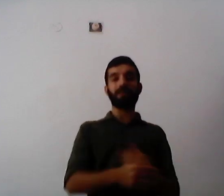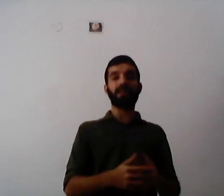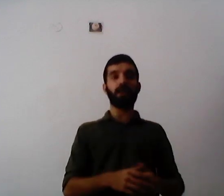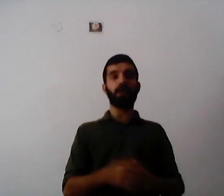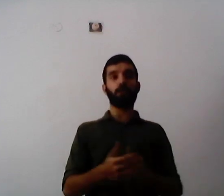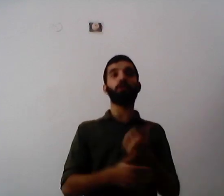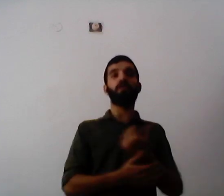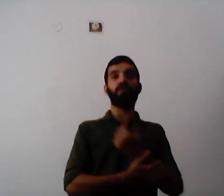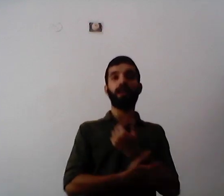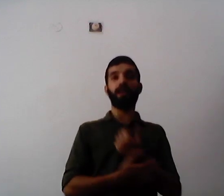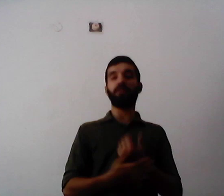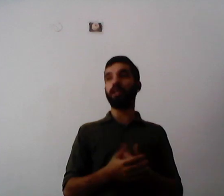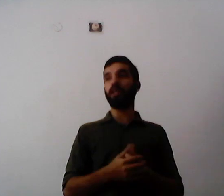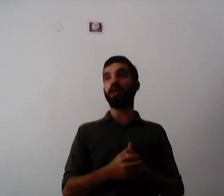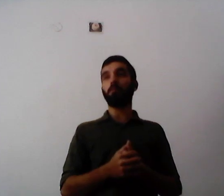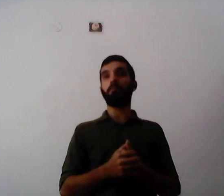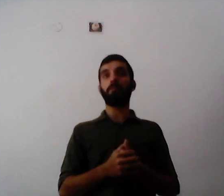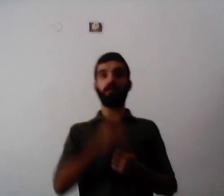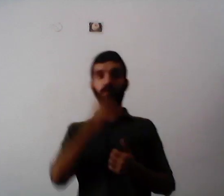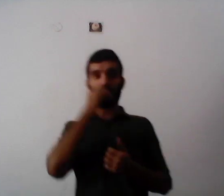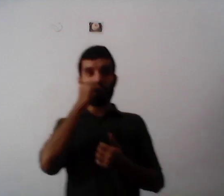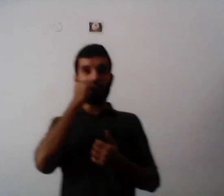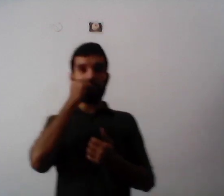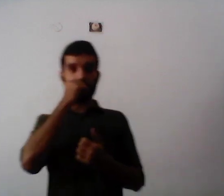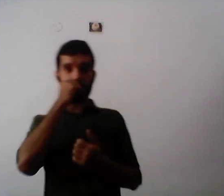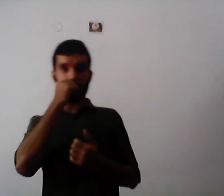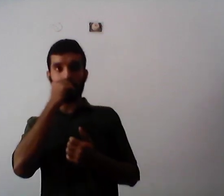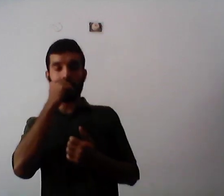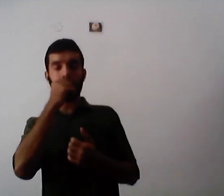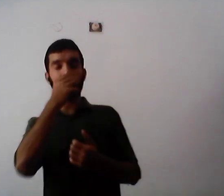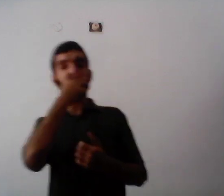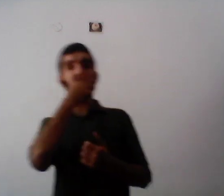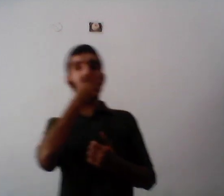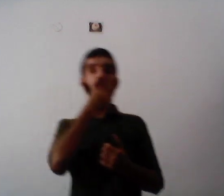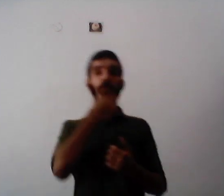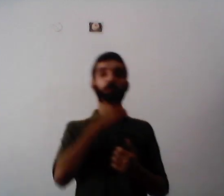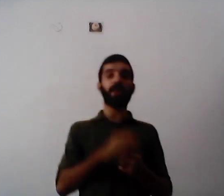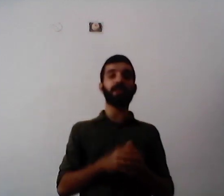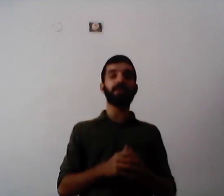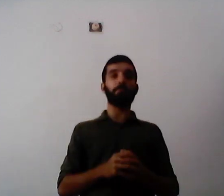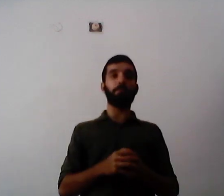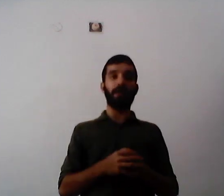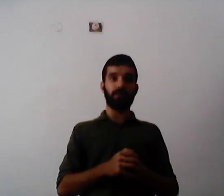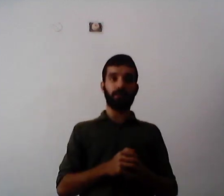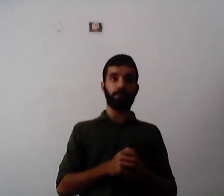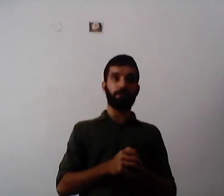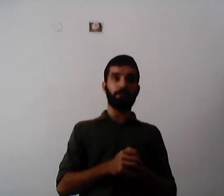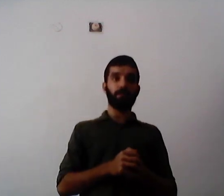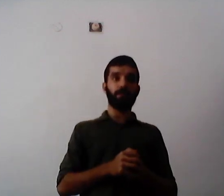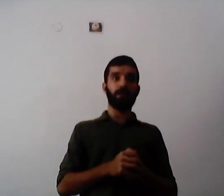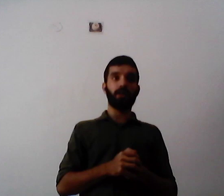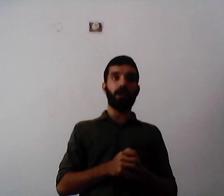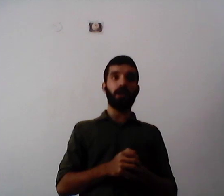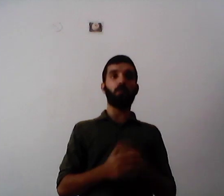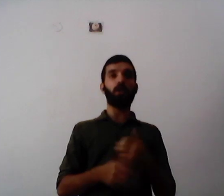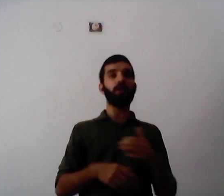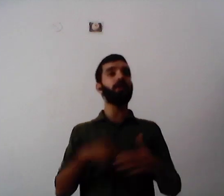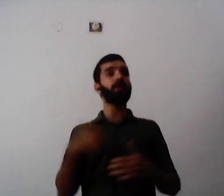skin and all. You will feel a very painful condition. Okay, so that is bends. And what will